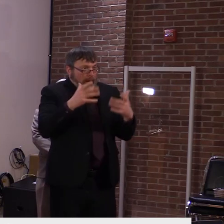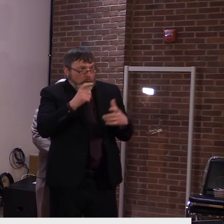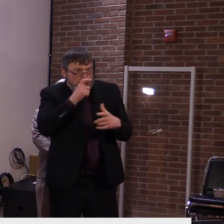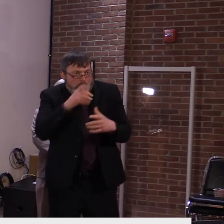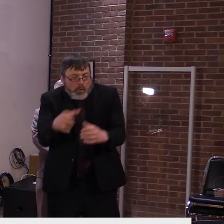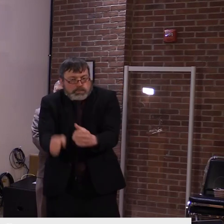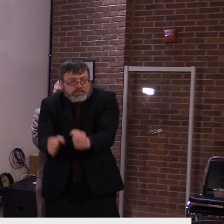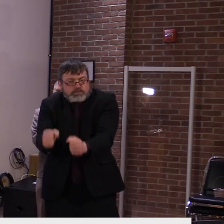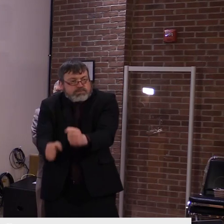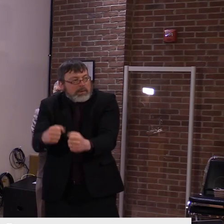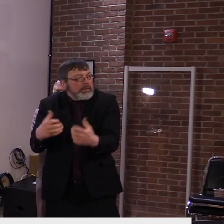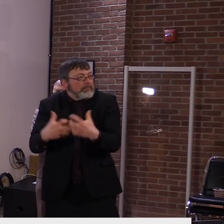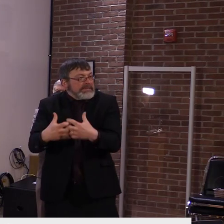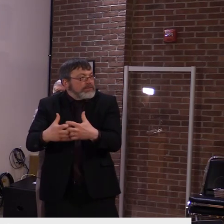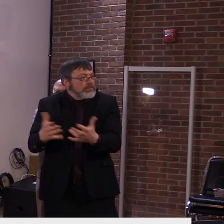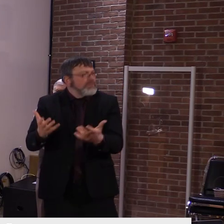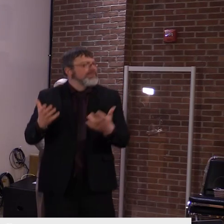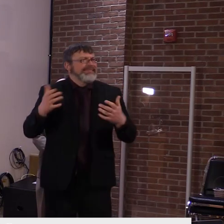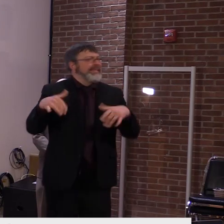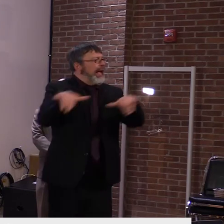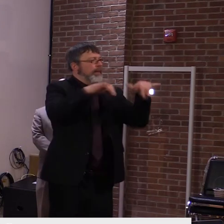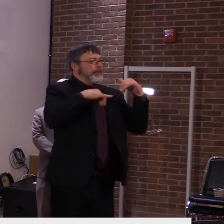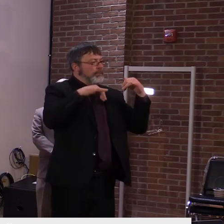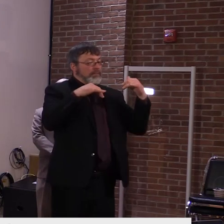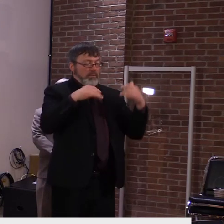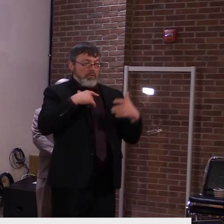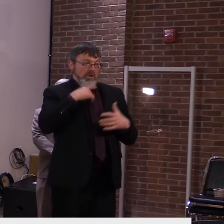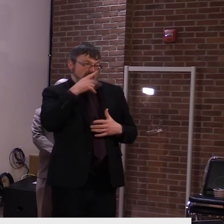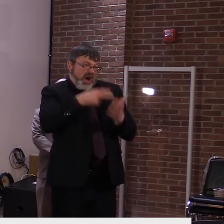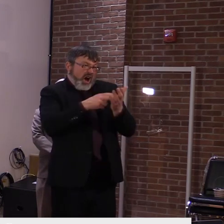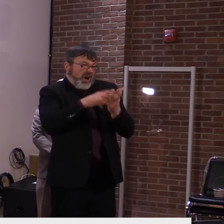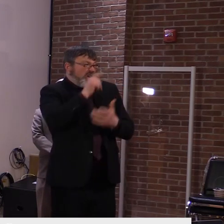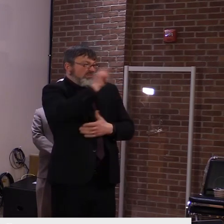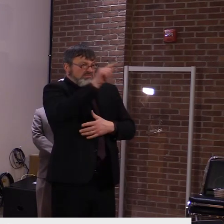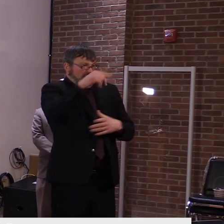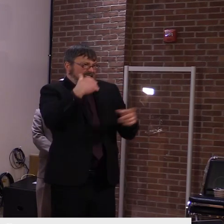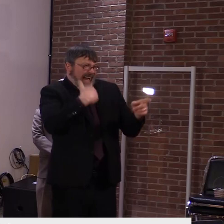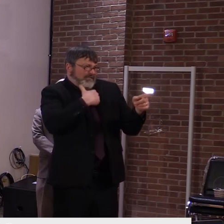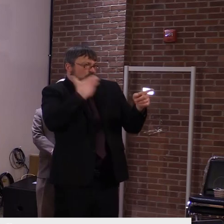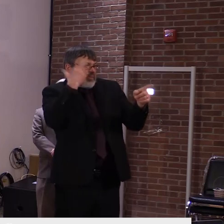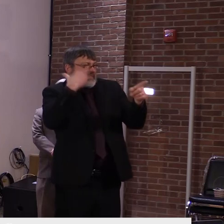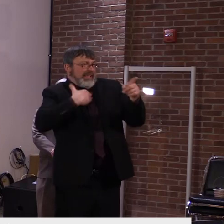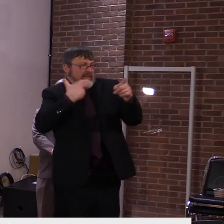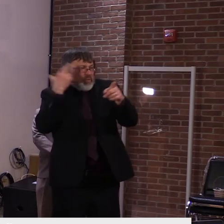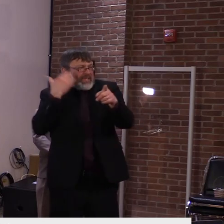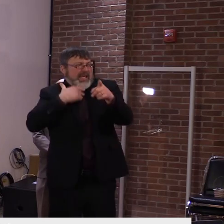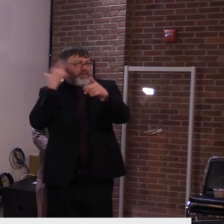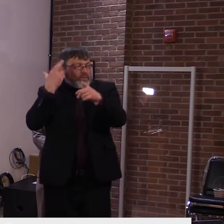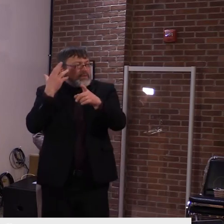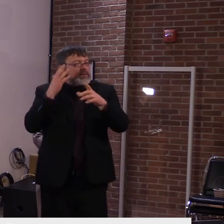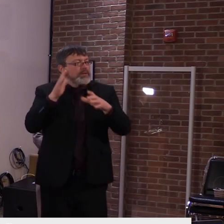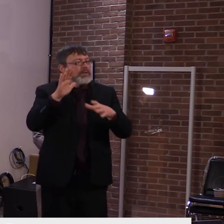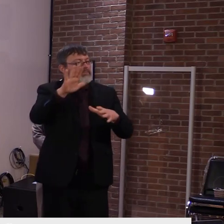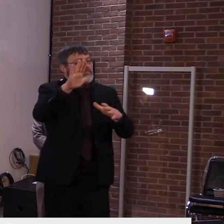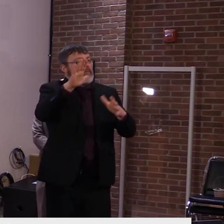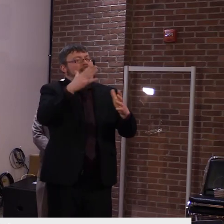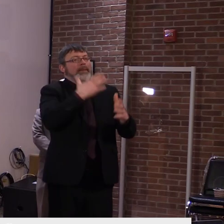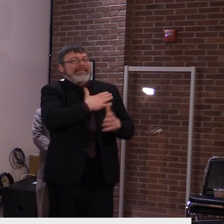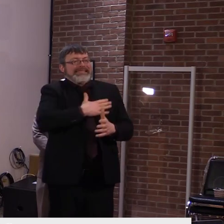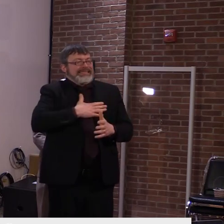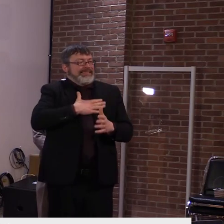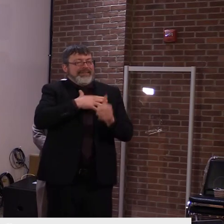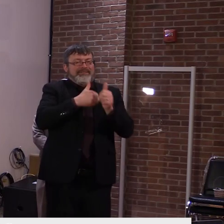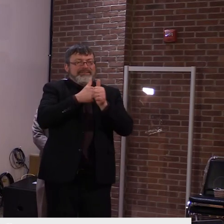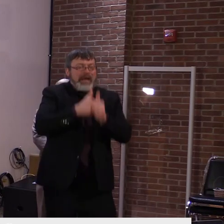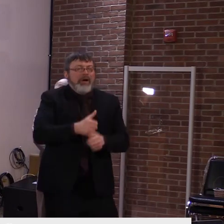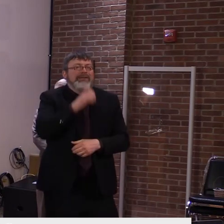reasons. This won't end. And from our standpoint, if we can get through this over the next few weeks, all on the same